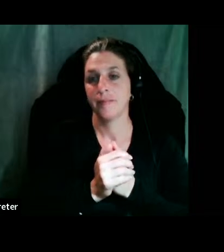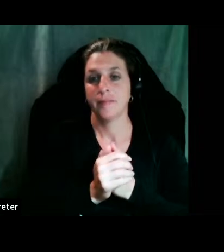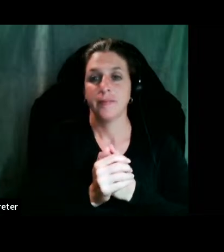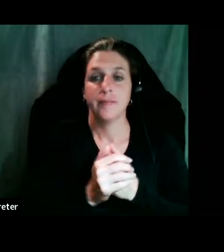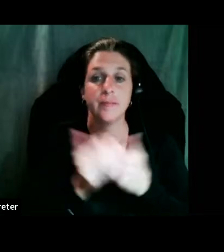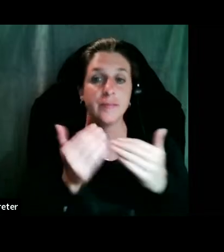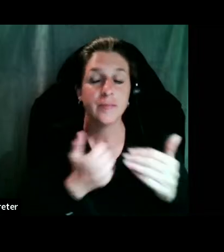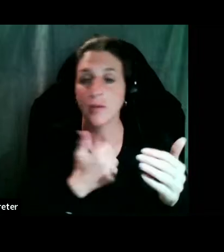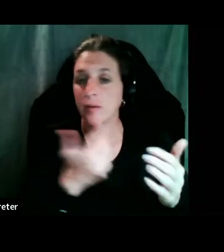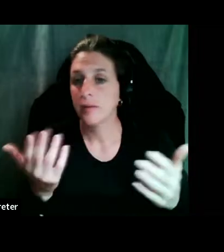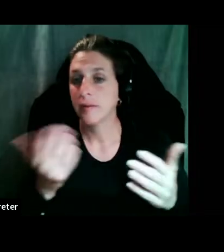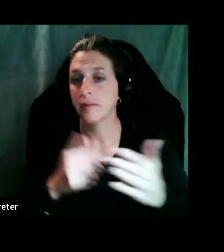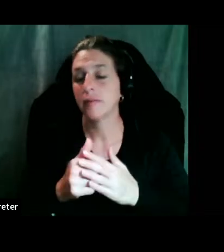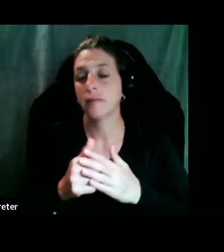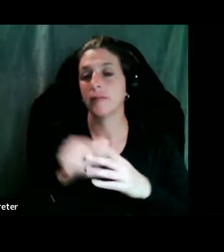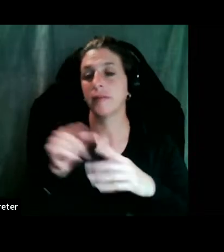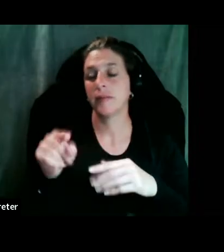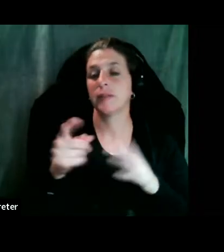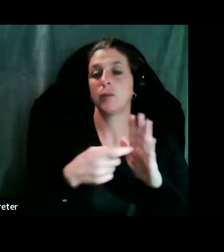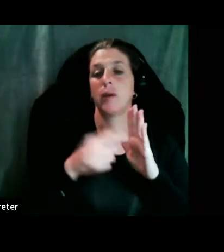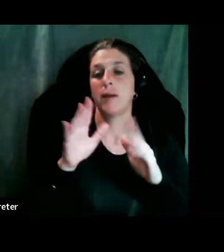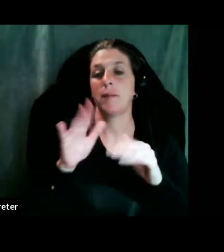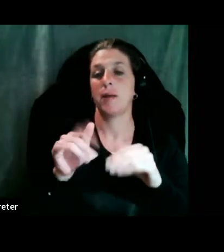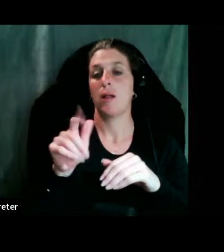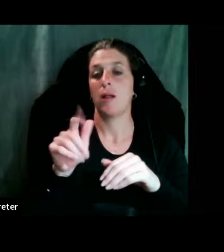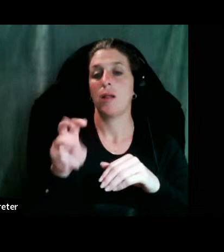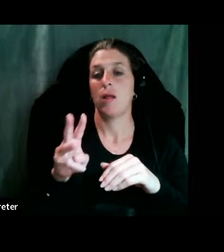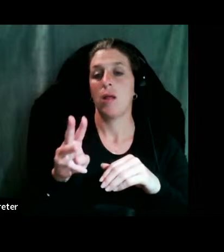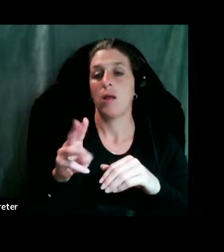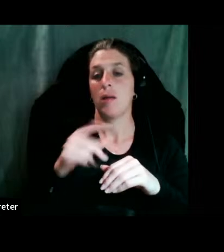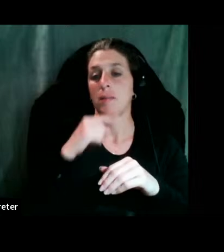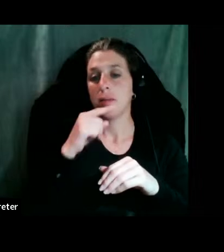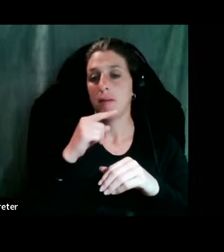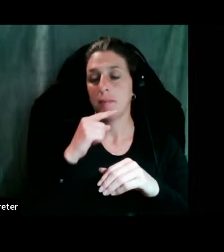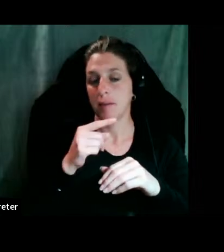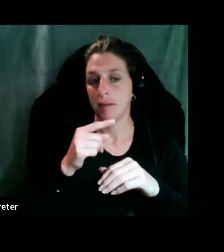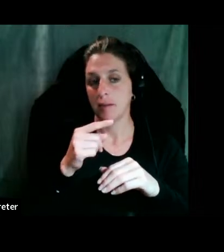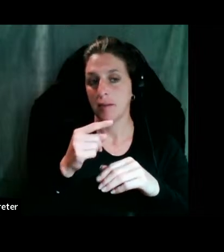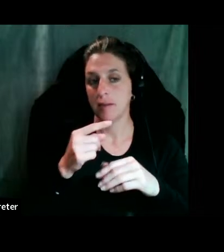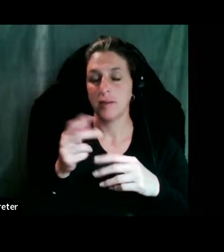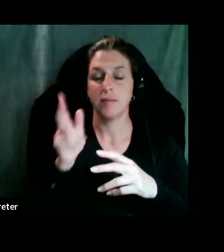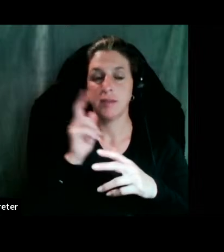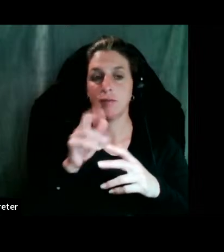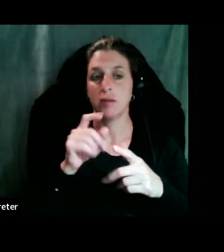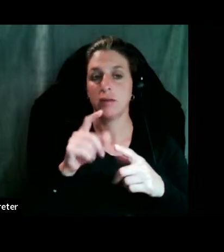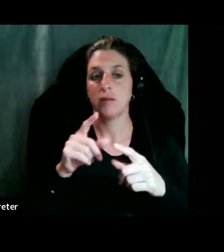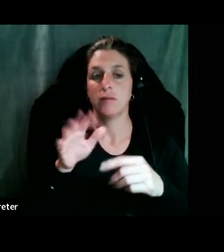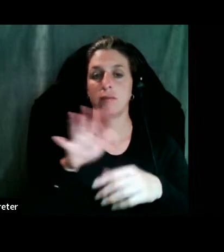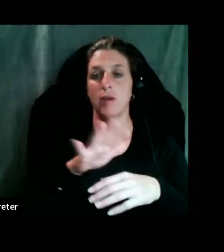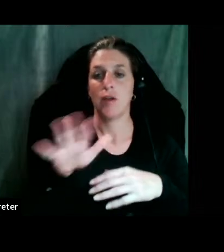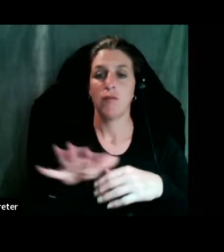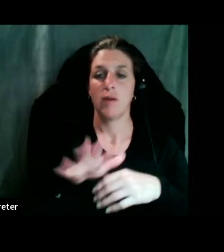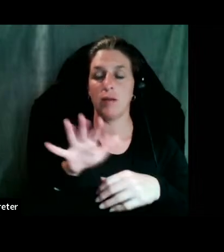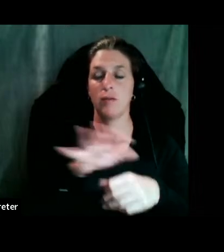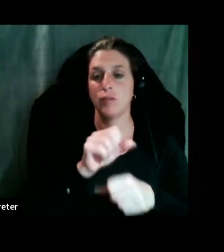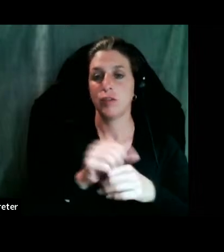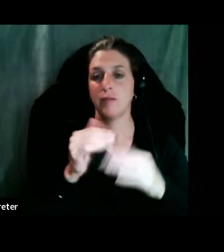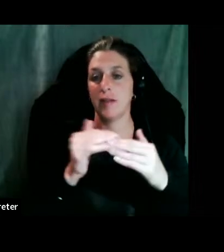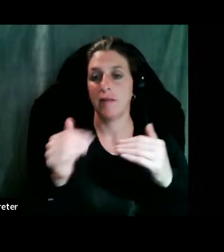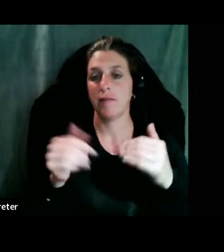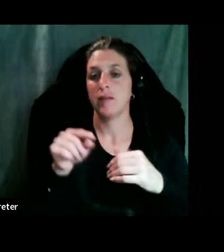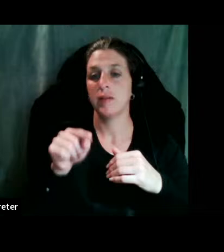ahead. So this is just a required by law public hearing around our reserve levels. This came into effect when the reserve